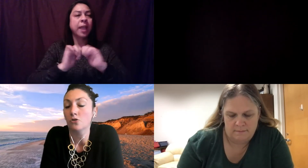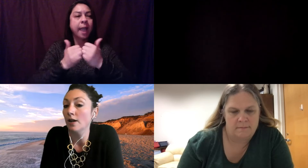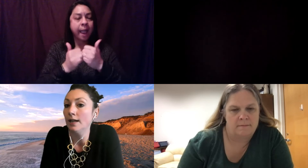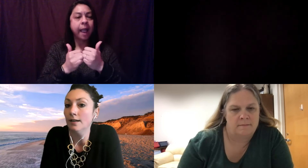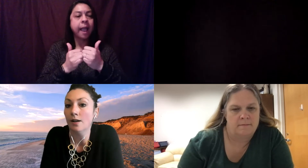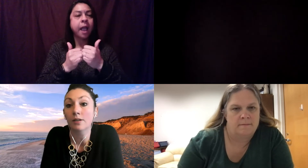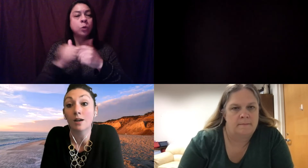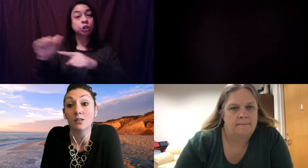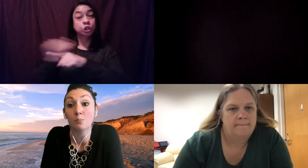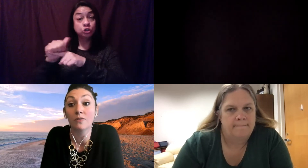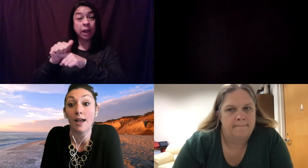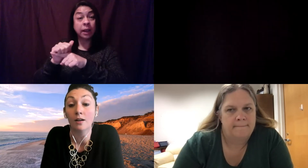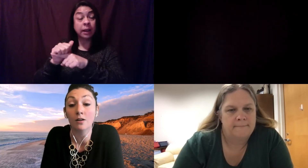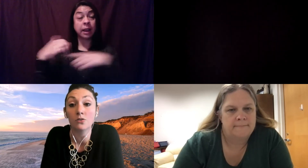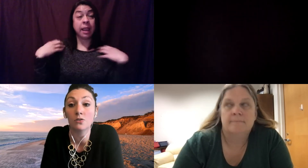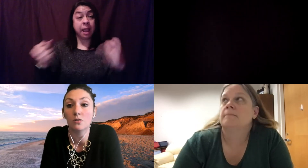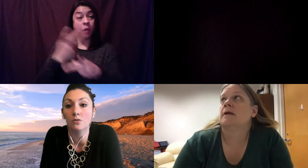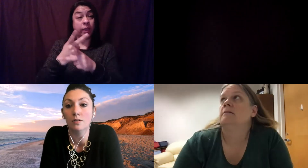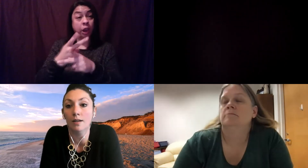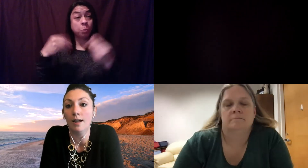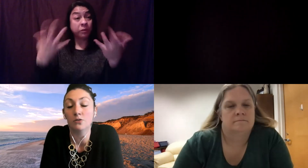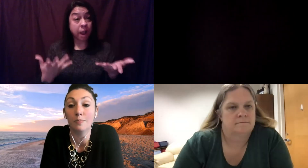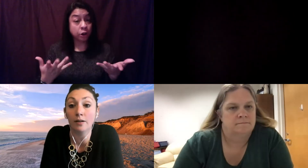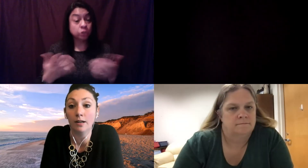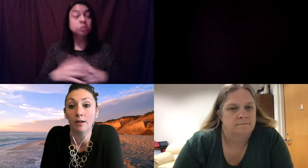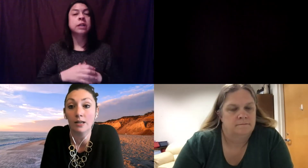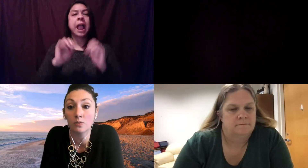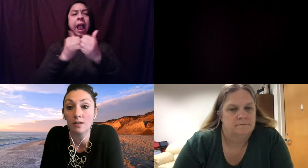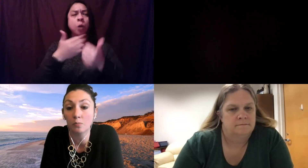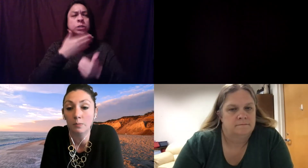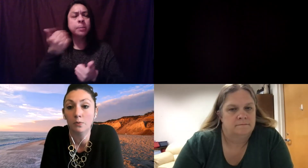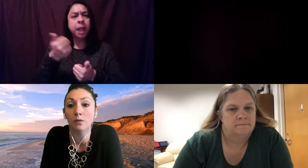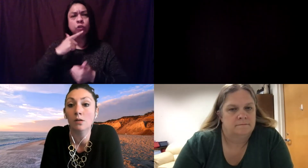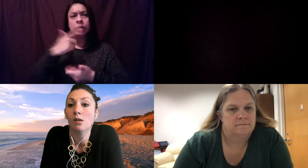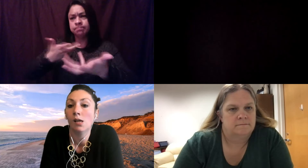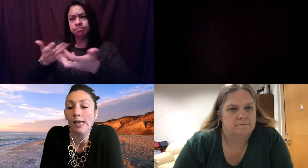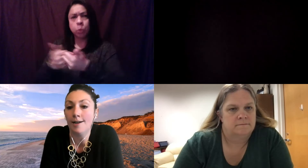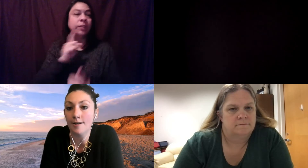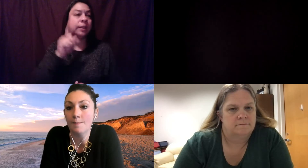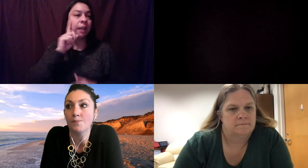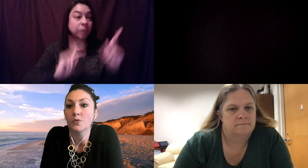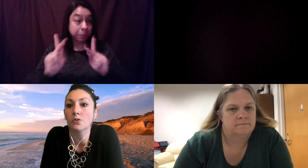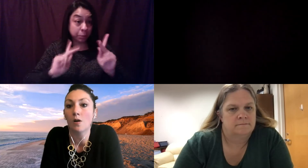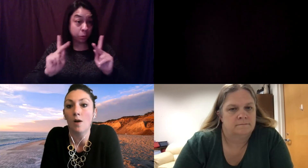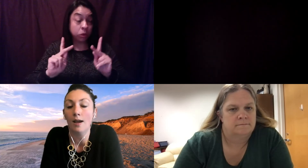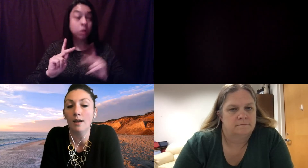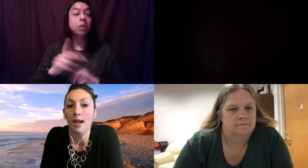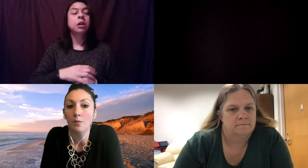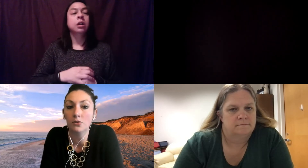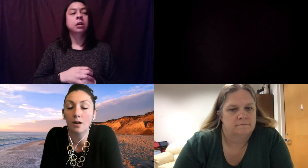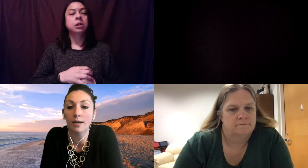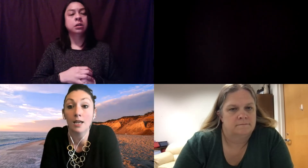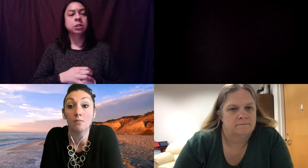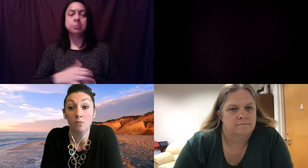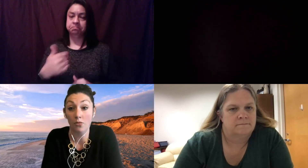like train healthcare providers, how to better interact with deaf people. So I